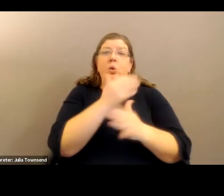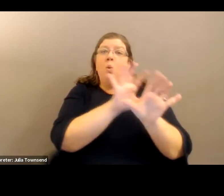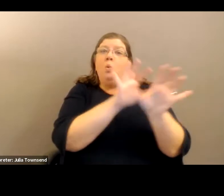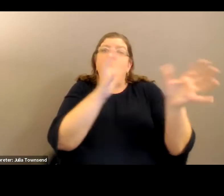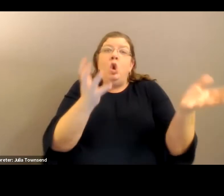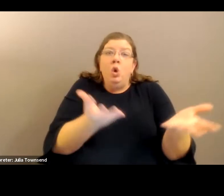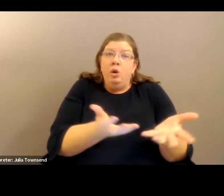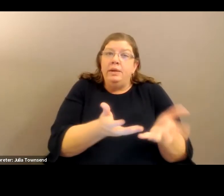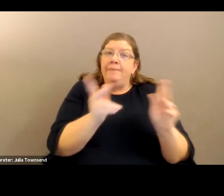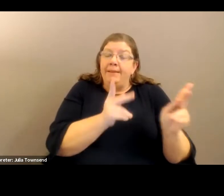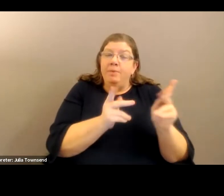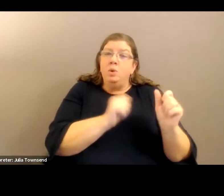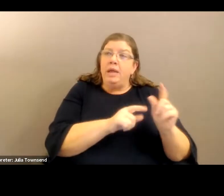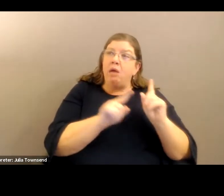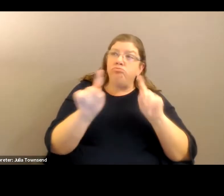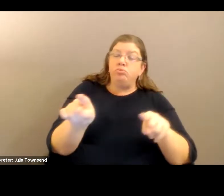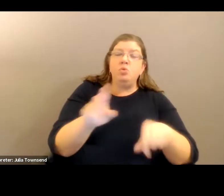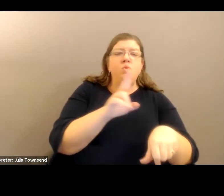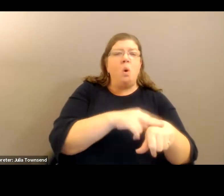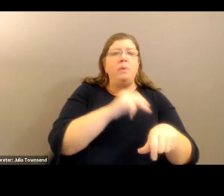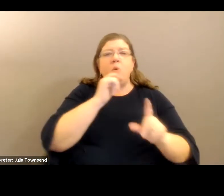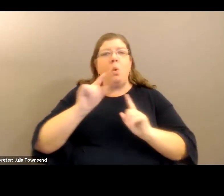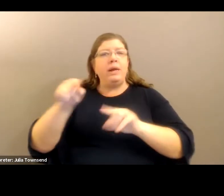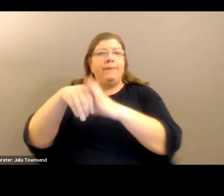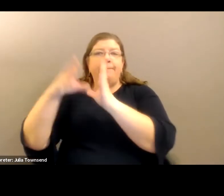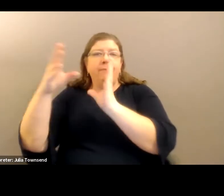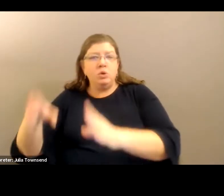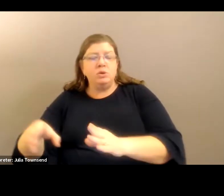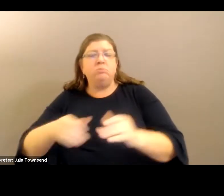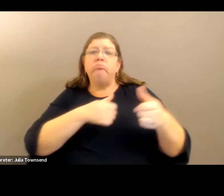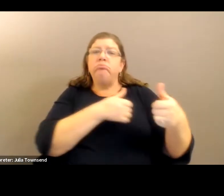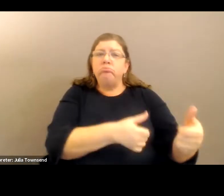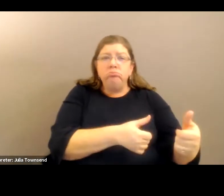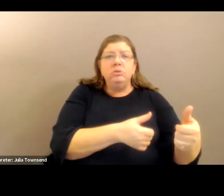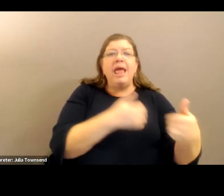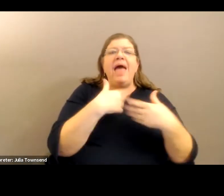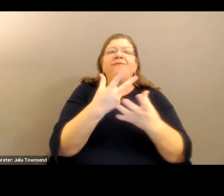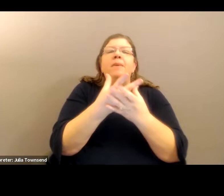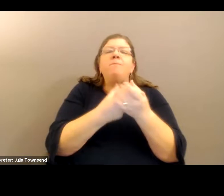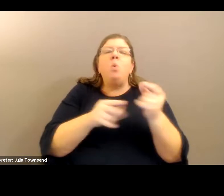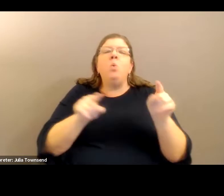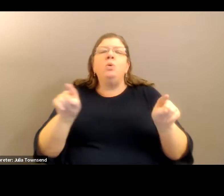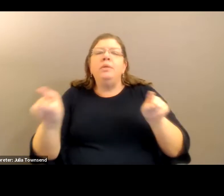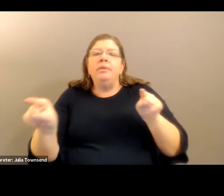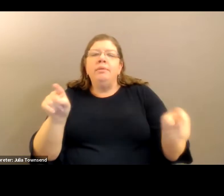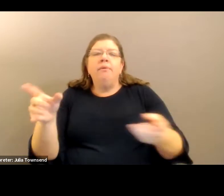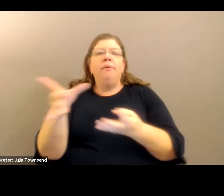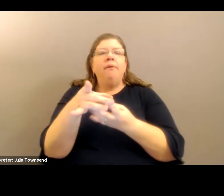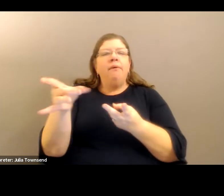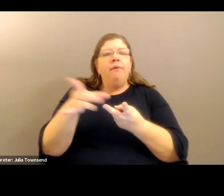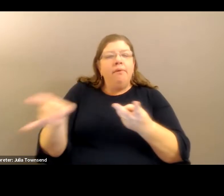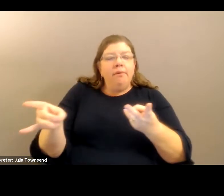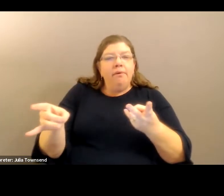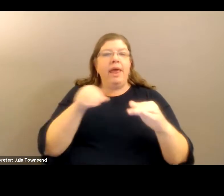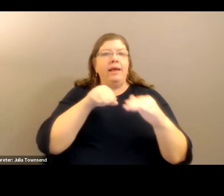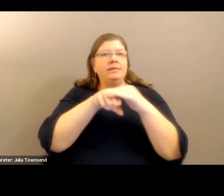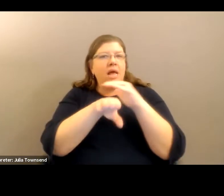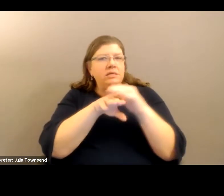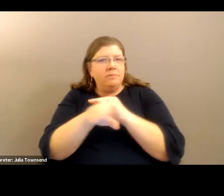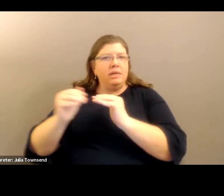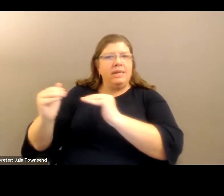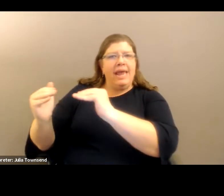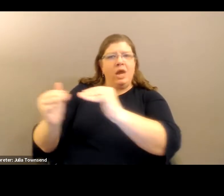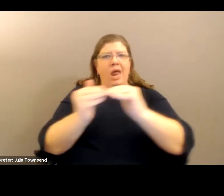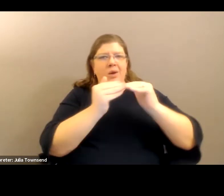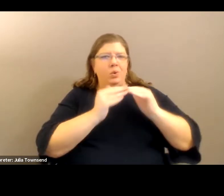of, people who normally couldn't come in person, but you should have both. And accessibility and equity is